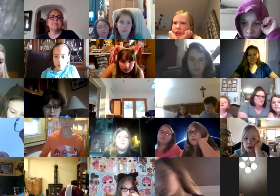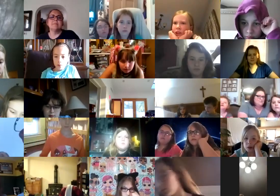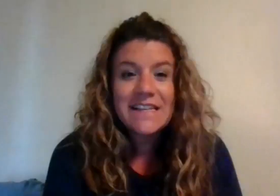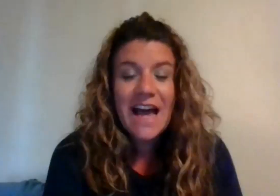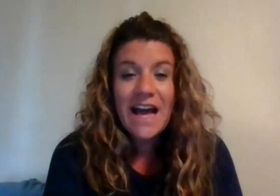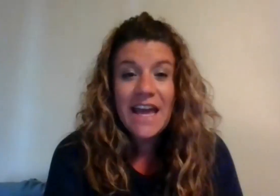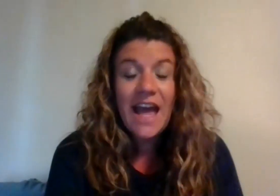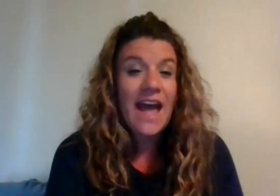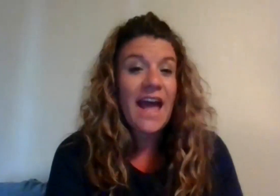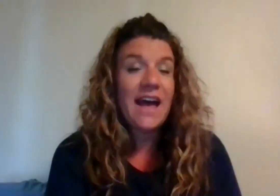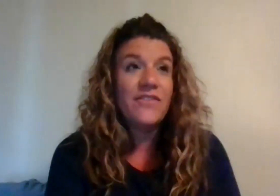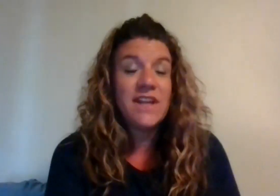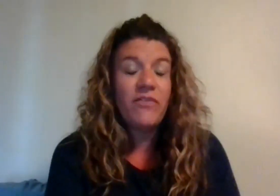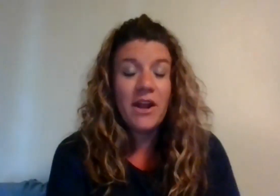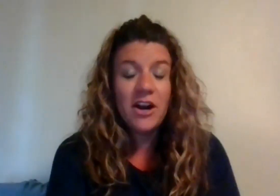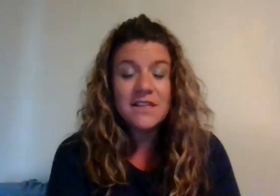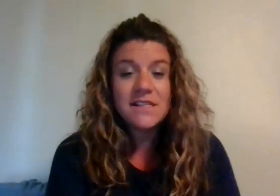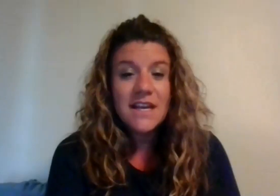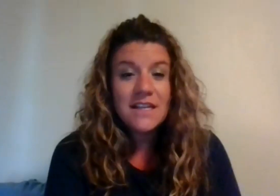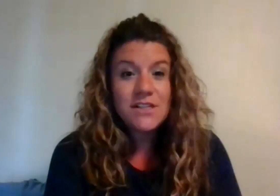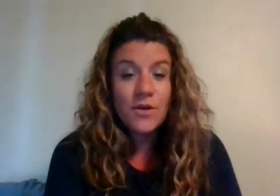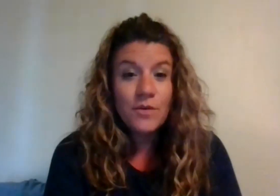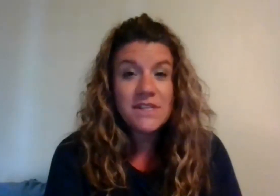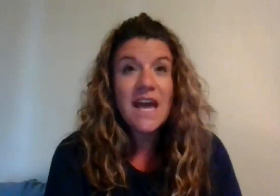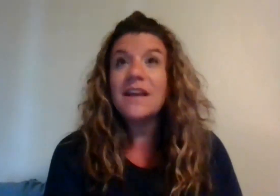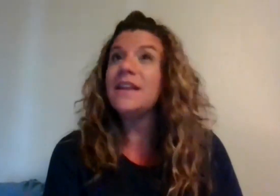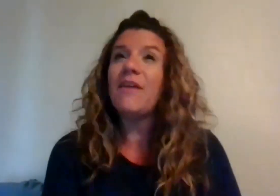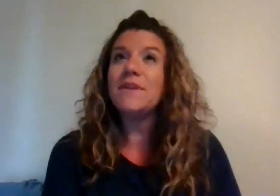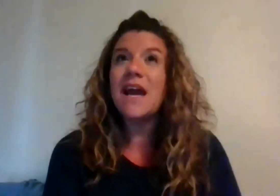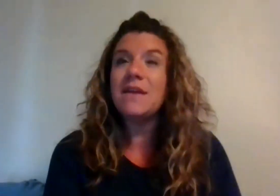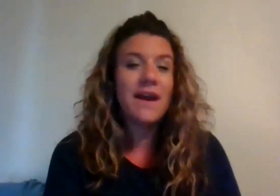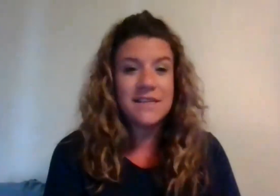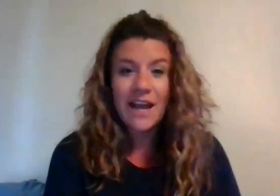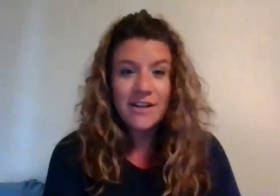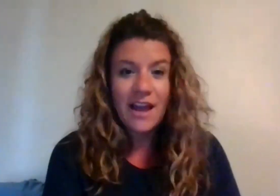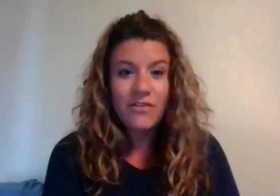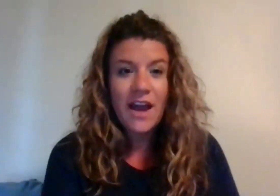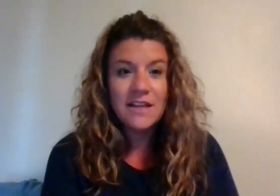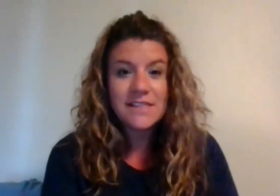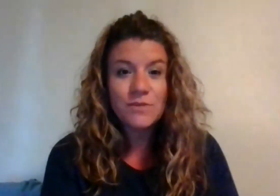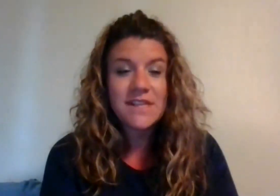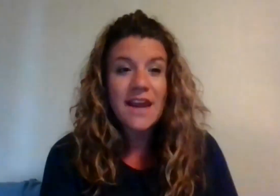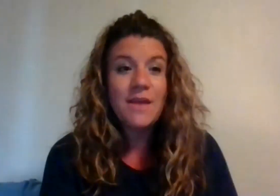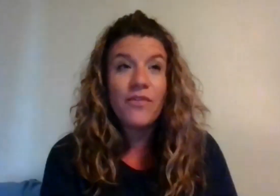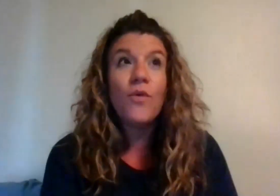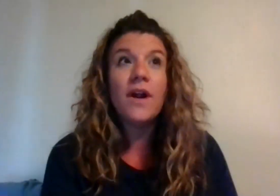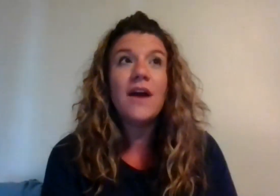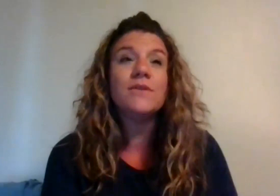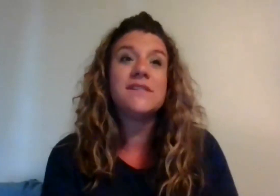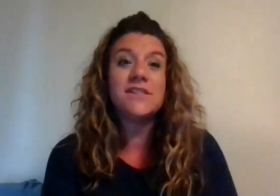and I have deaf parents. So technically I've been signing my entire life. I was signing before I was